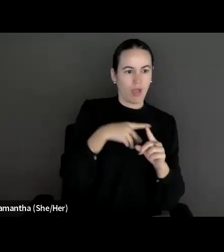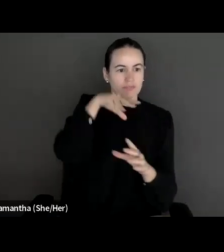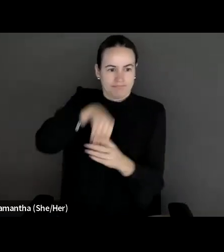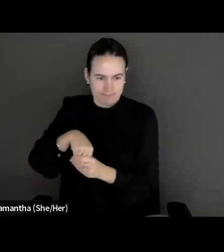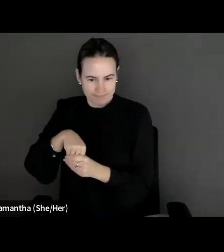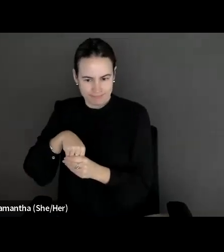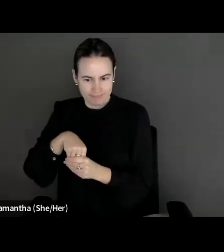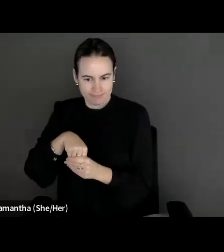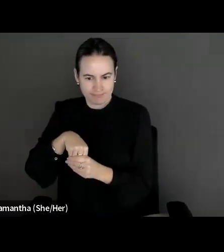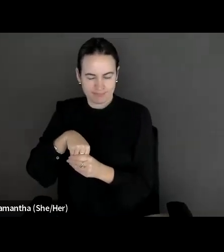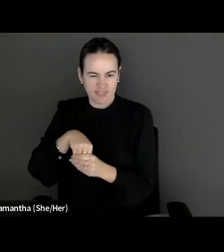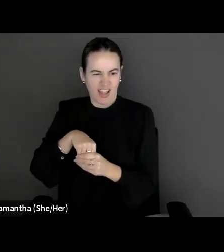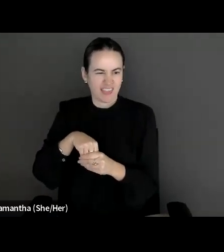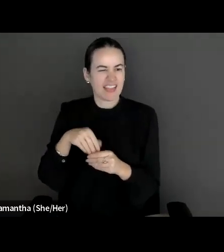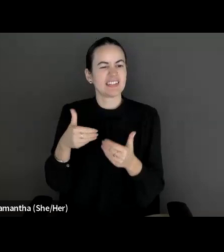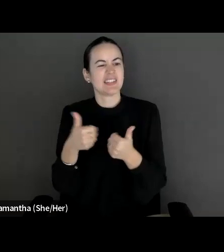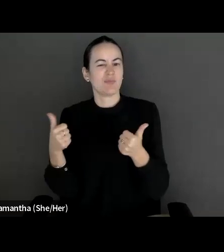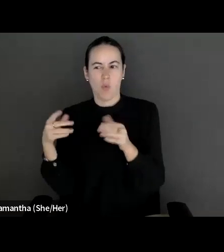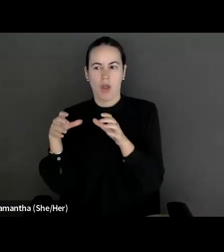of others.